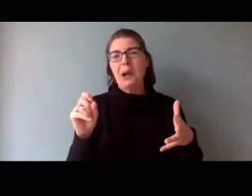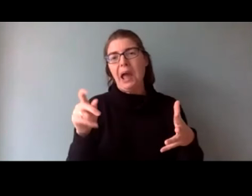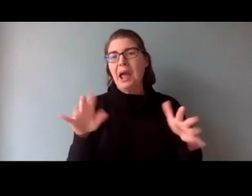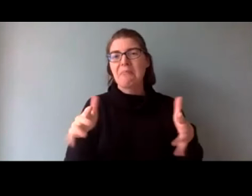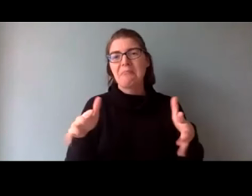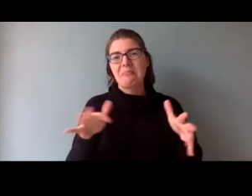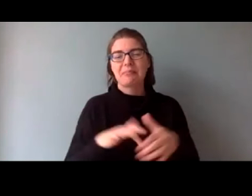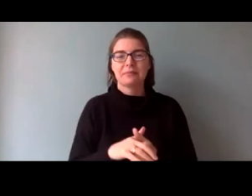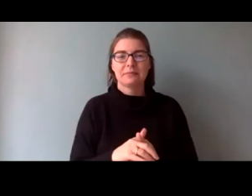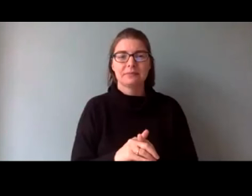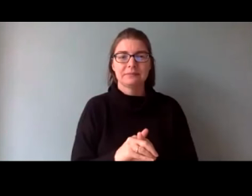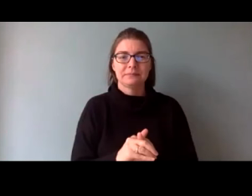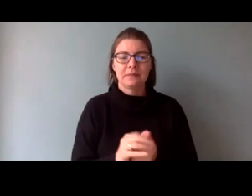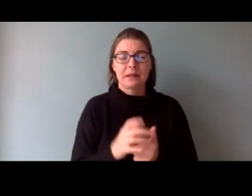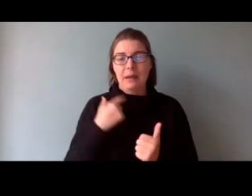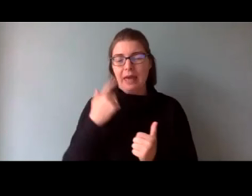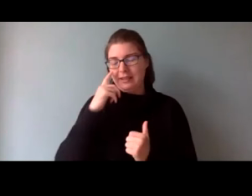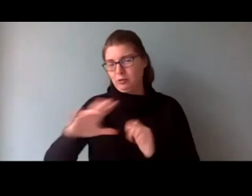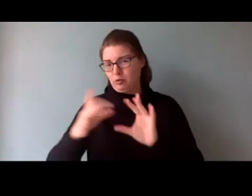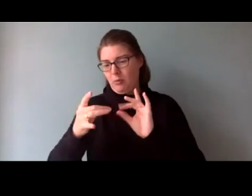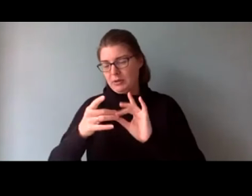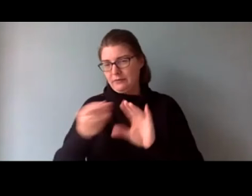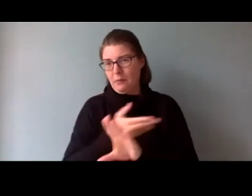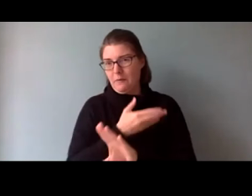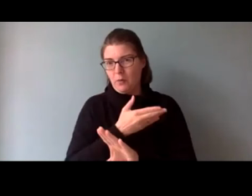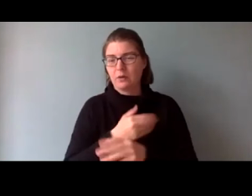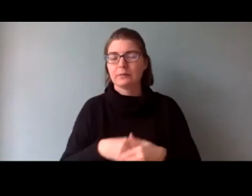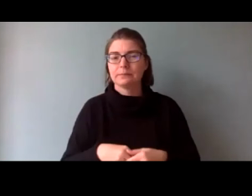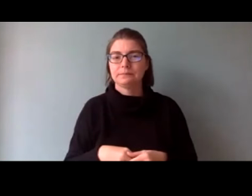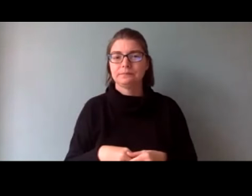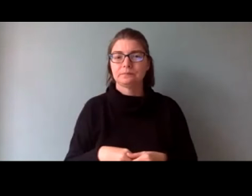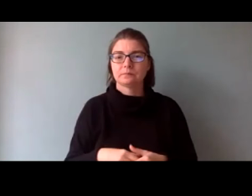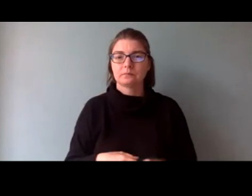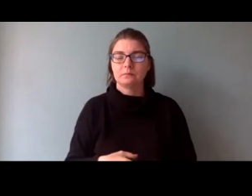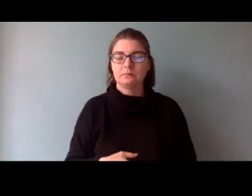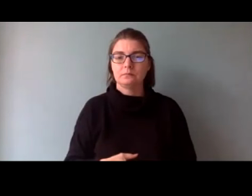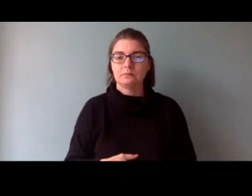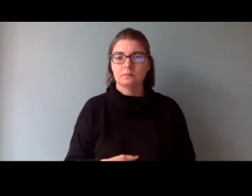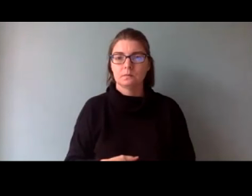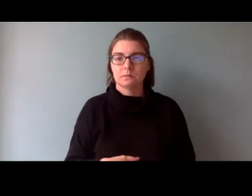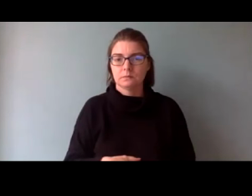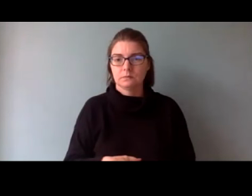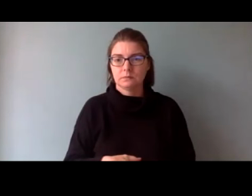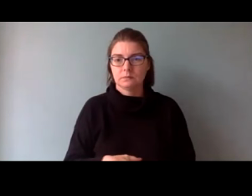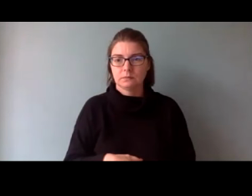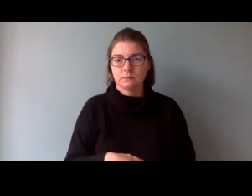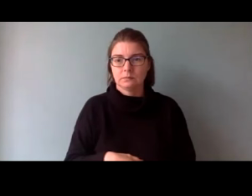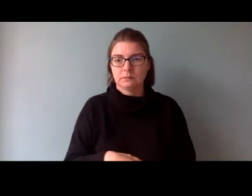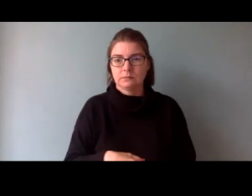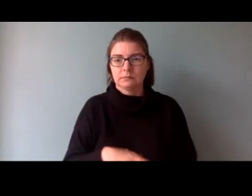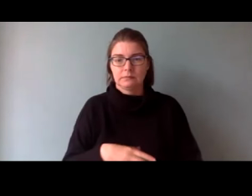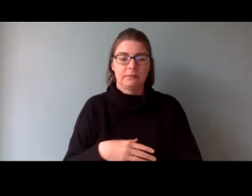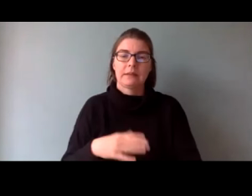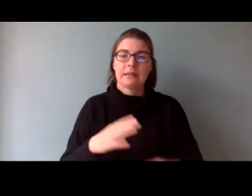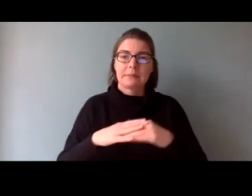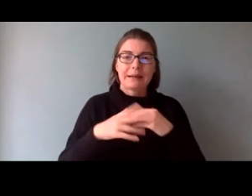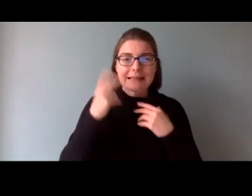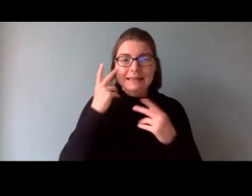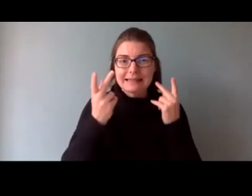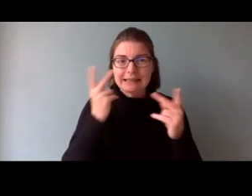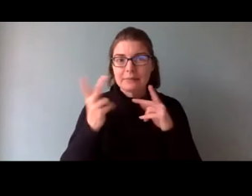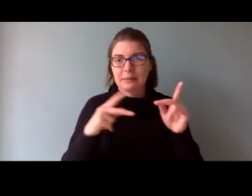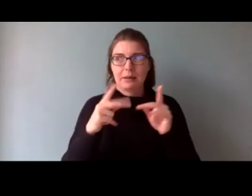think from those pain points that we're seeing before, just the kind of bare minimum of like, okay, I can sort of see and hear people, I can deliver the content, I can